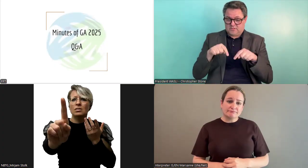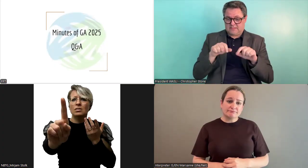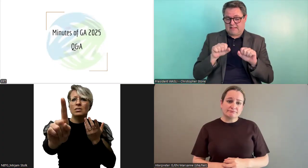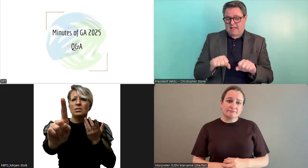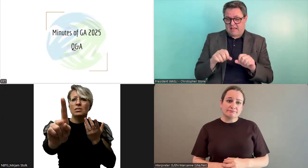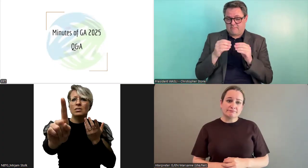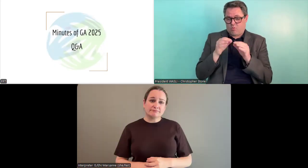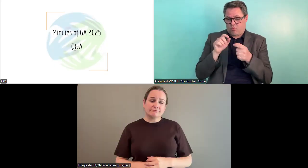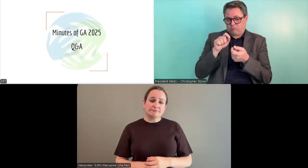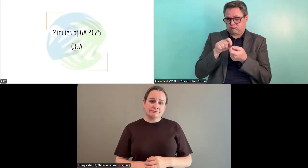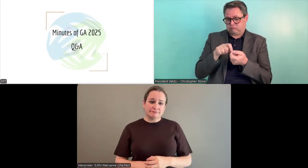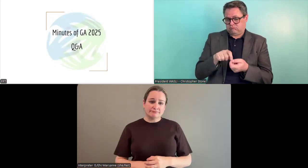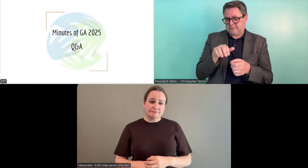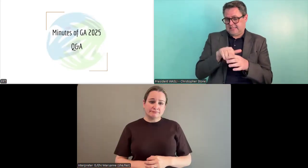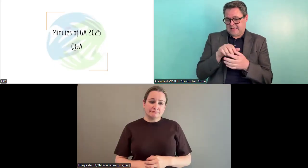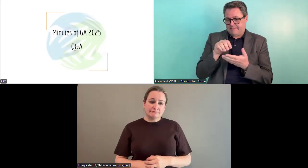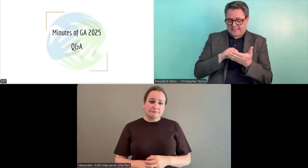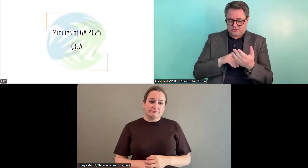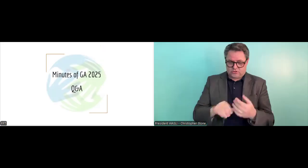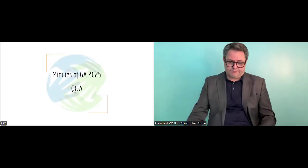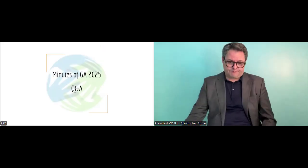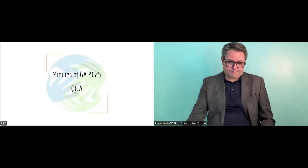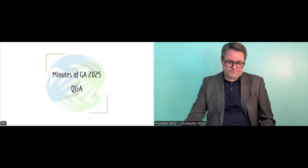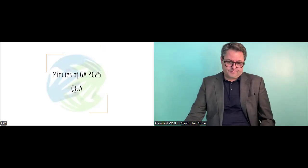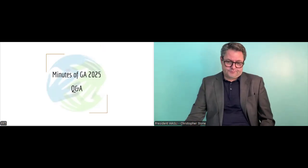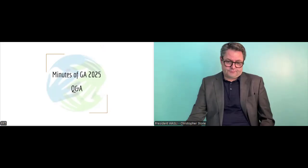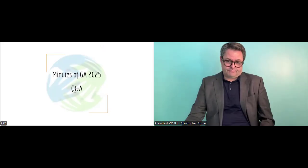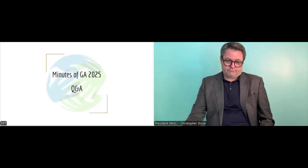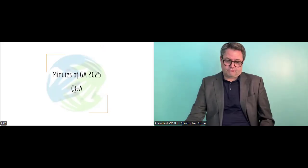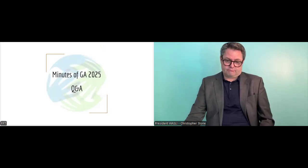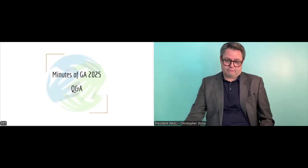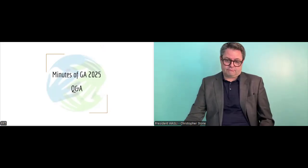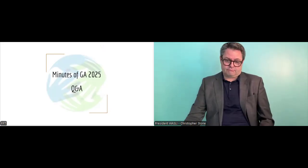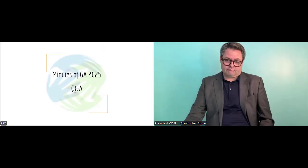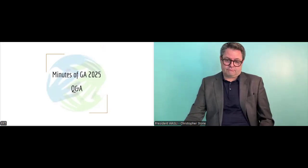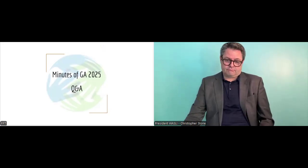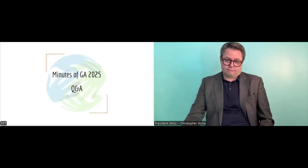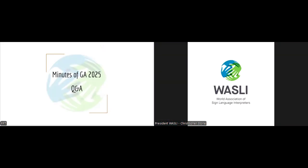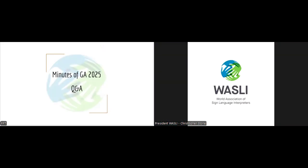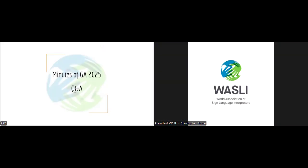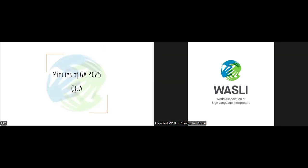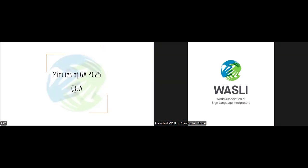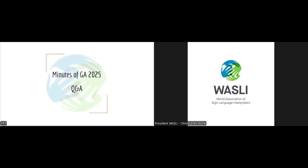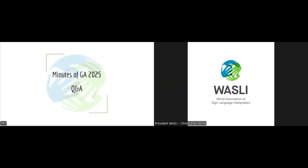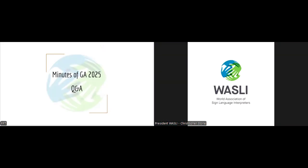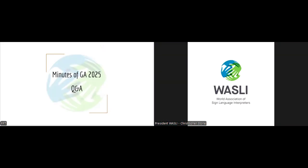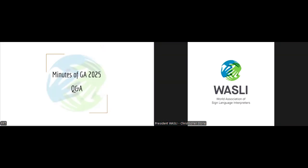And that's one of the reasons that we are recording this meeting, is that we can have more accurate minute taking in future.